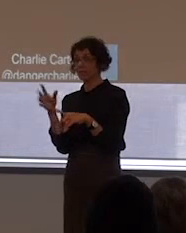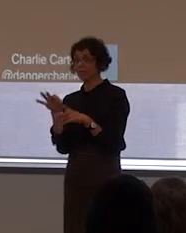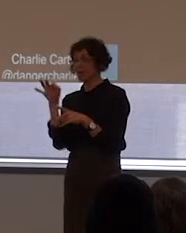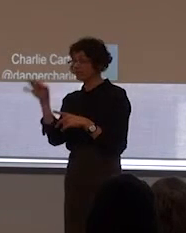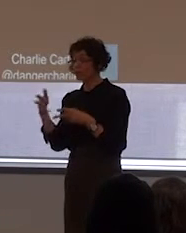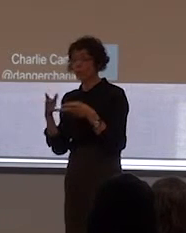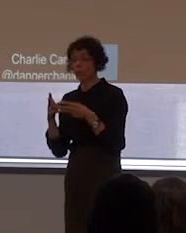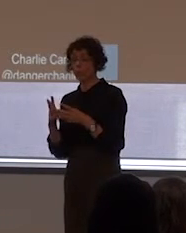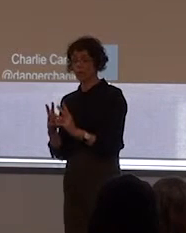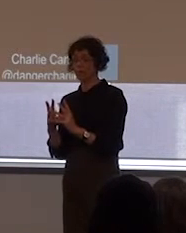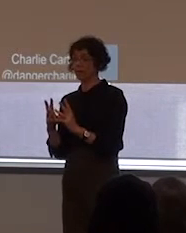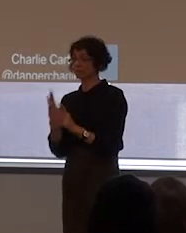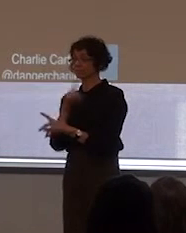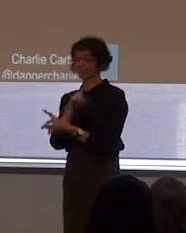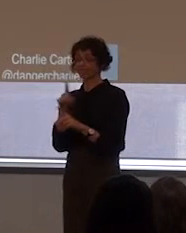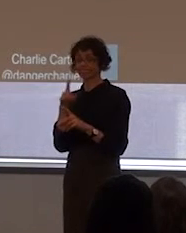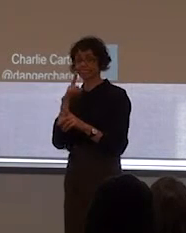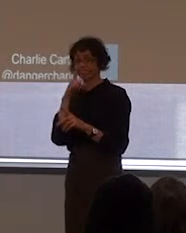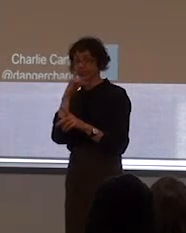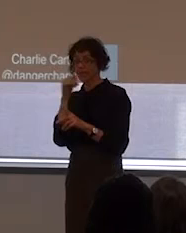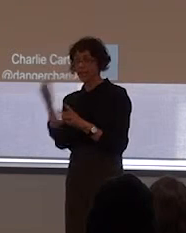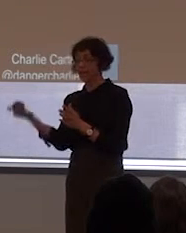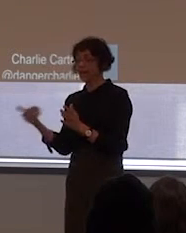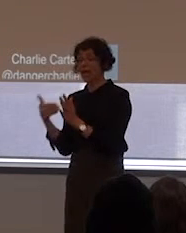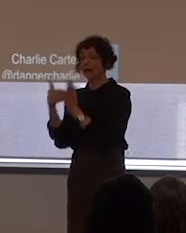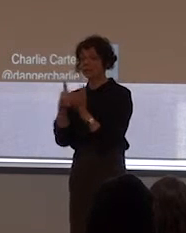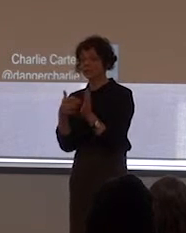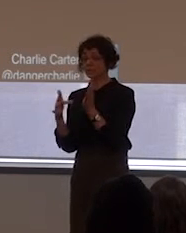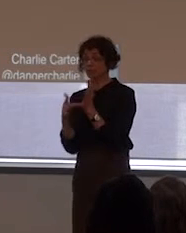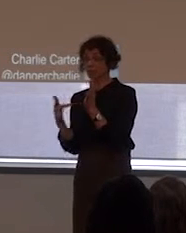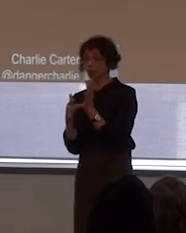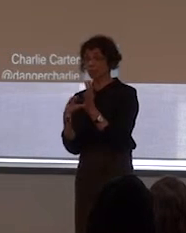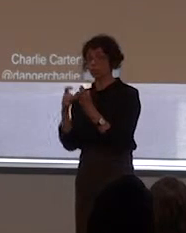affordable way for people to get an assistive technology device, a laptop.